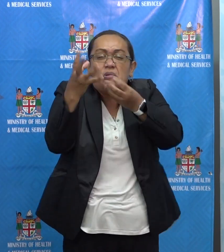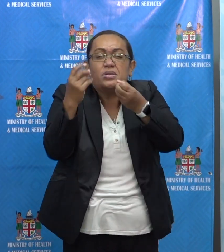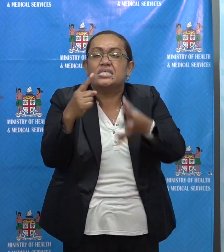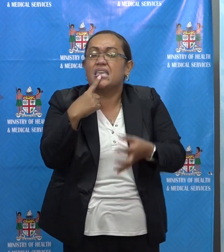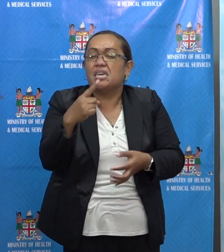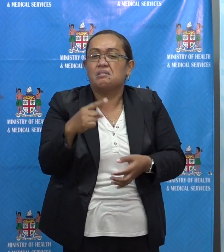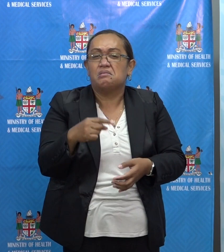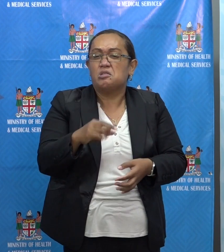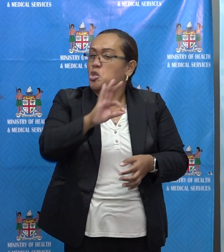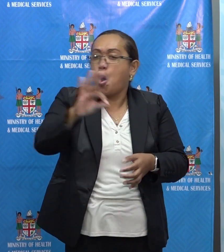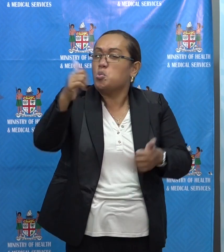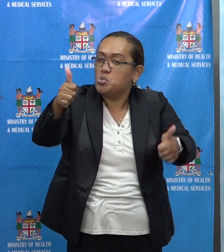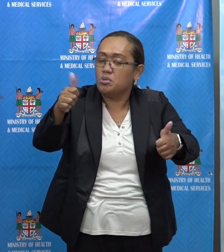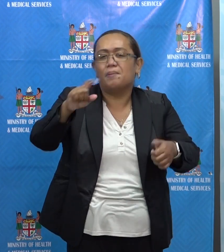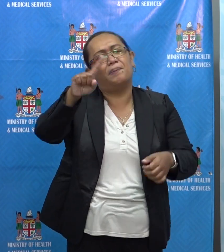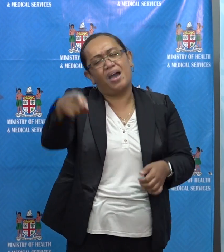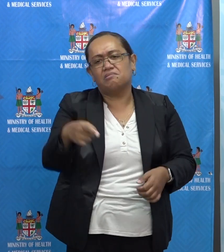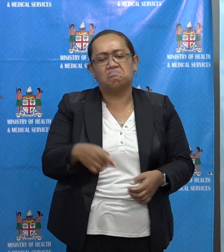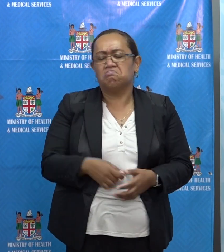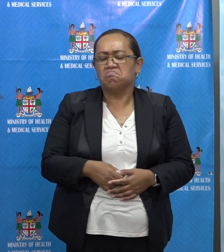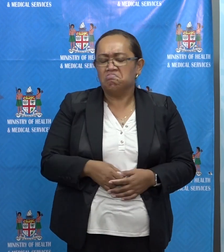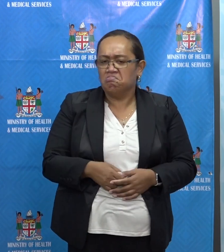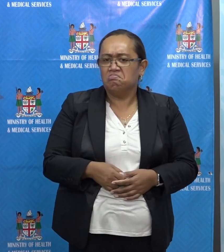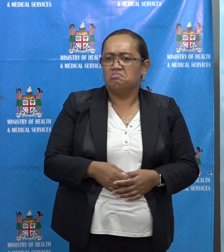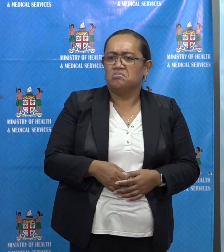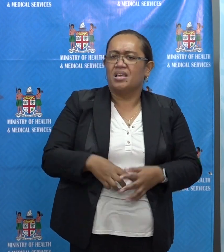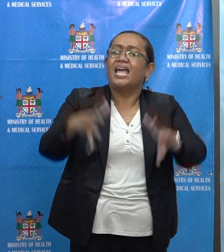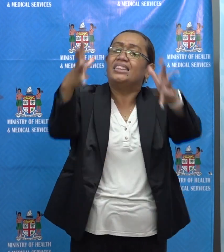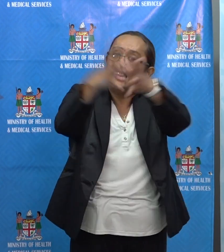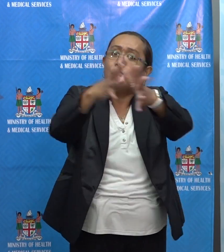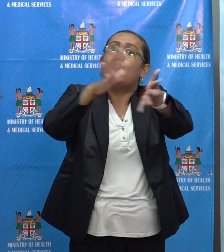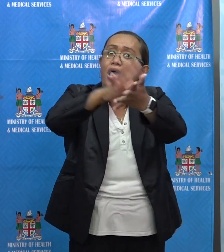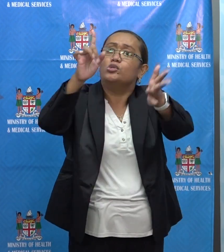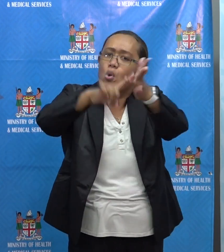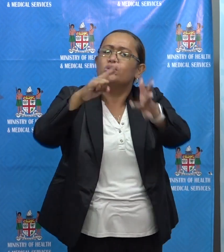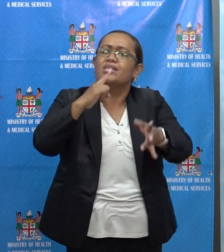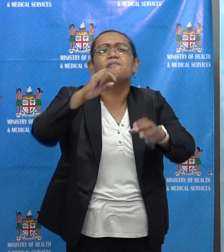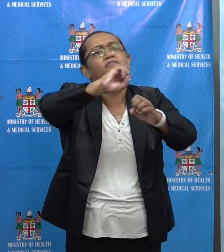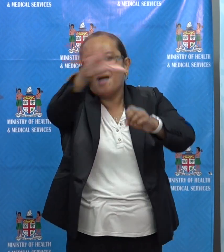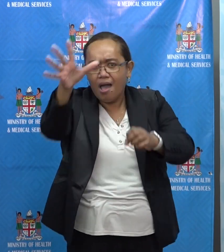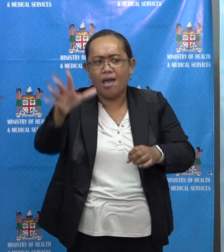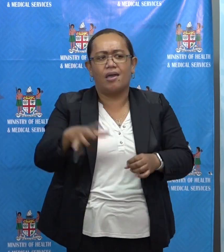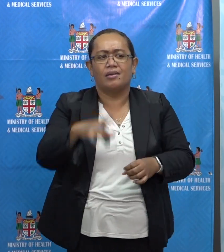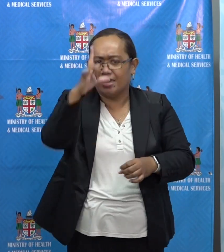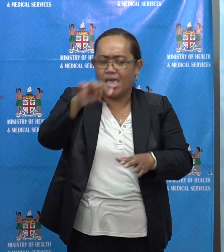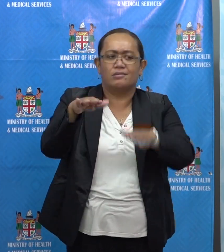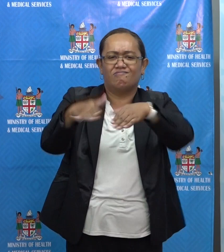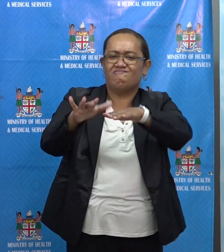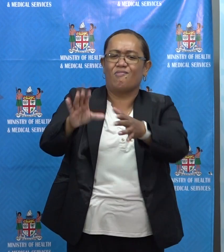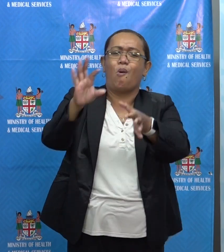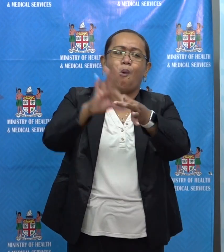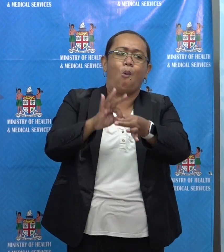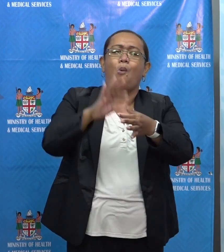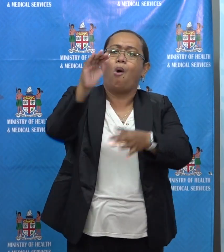That's not true. We get our advice from the best source, and we give that advice.